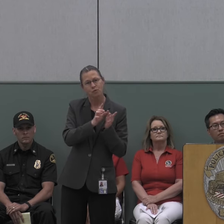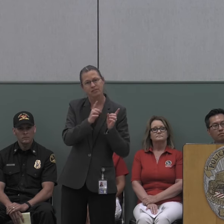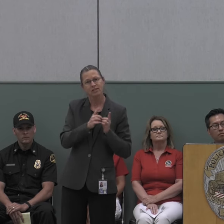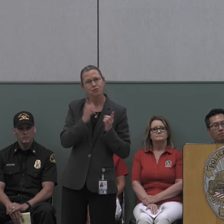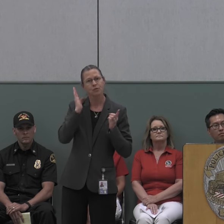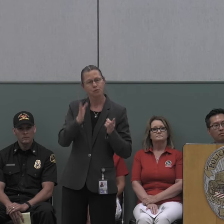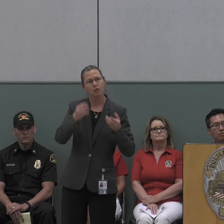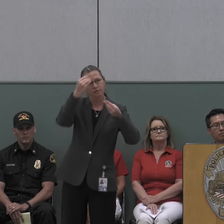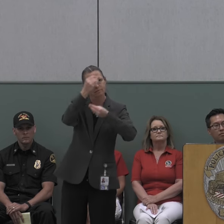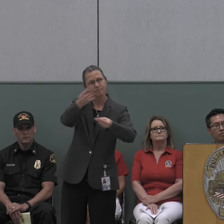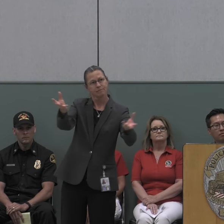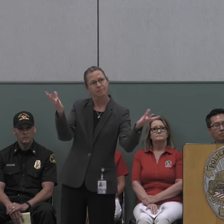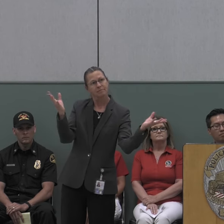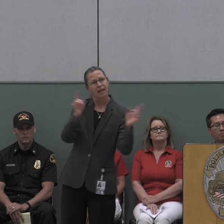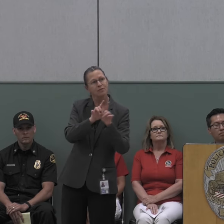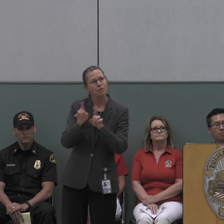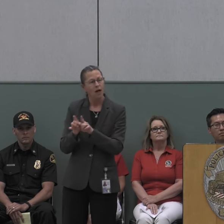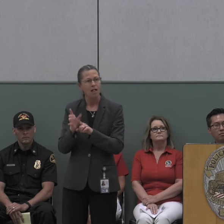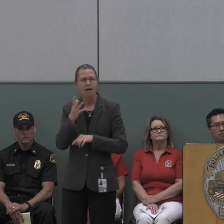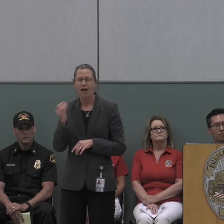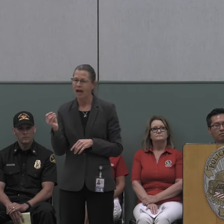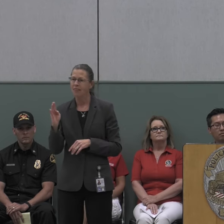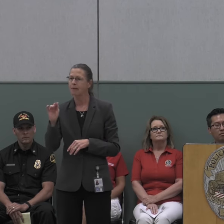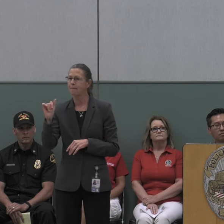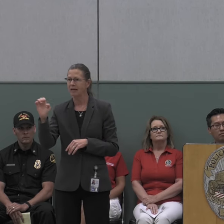and we'll ask the base too as well.